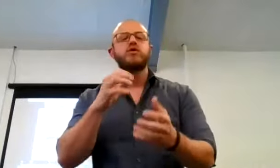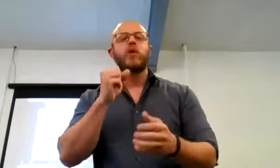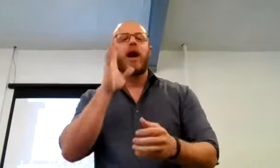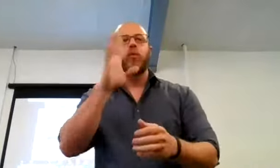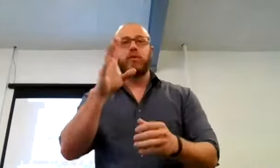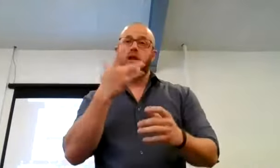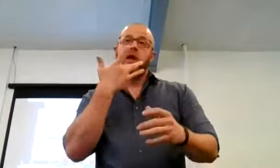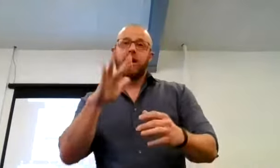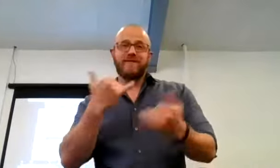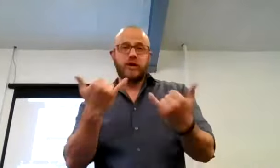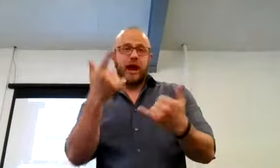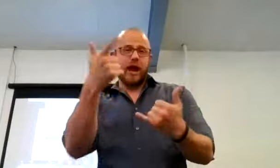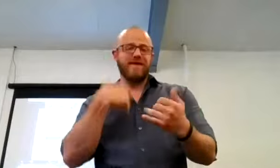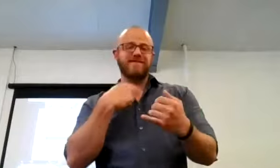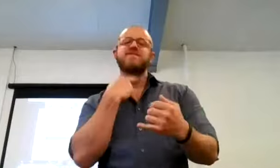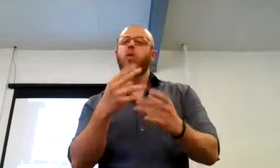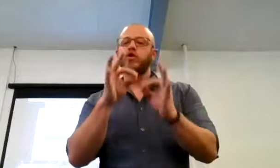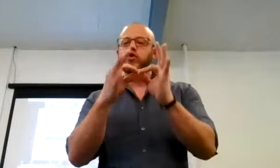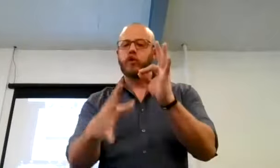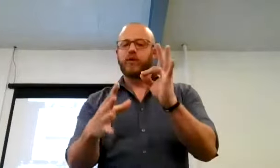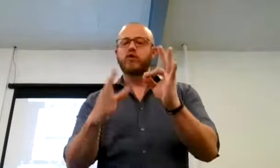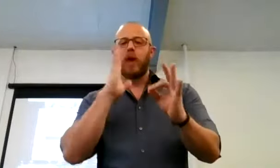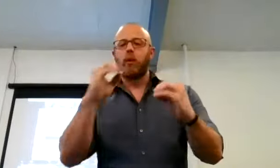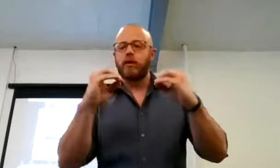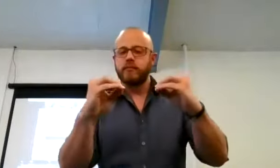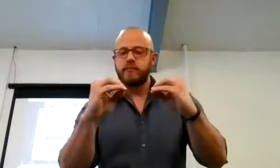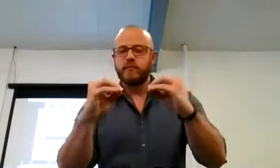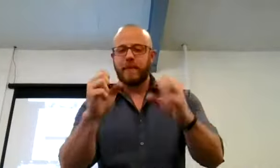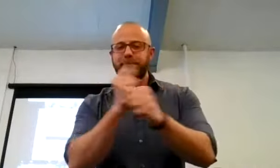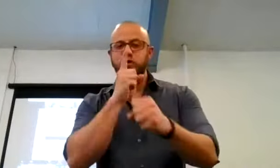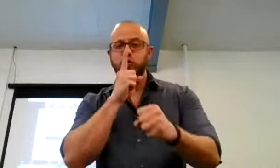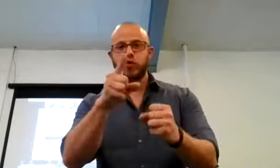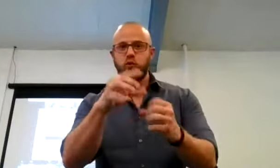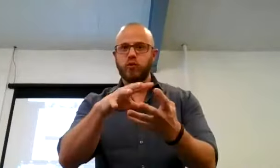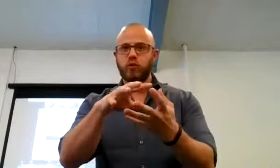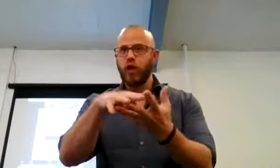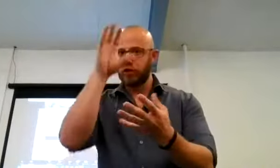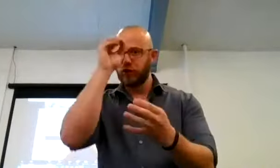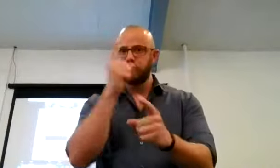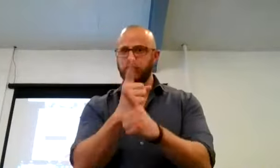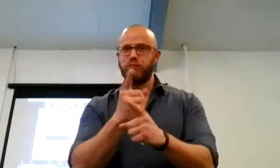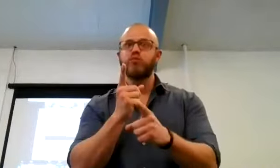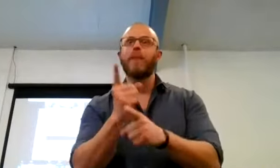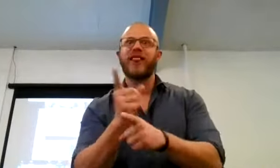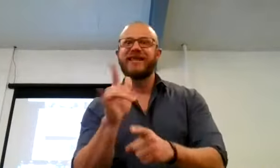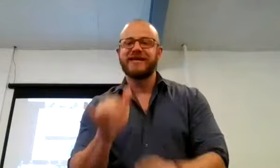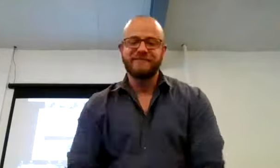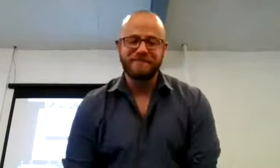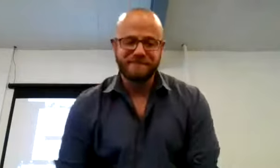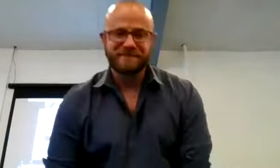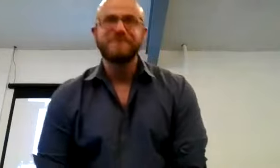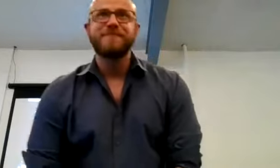don't want you guys to really get confused. So lucky for now, I have a voice interpreter that's kind of teaching just while teaching to make sure that you guys are